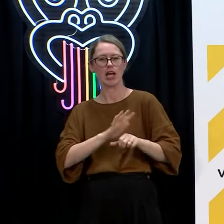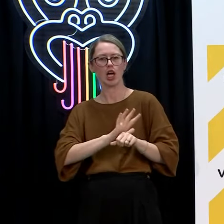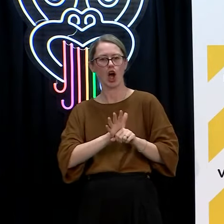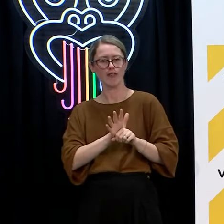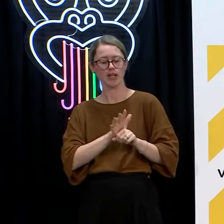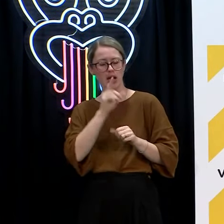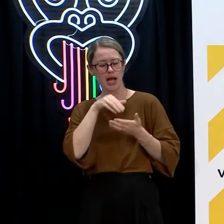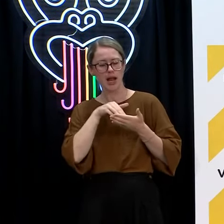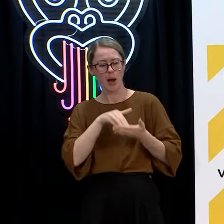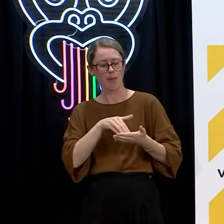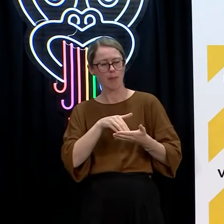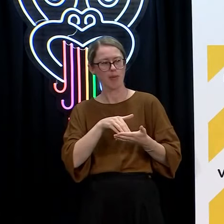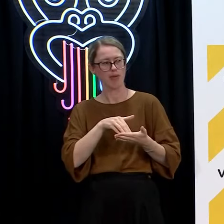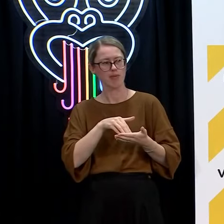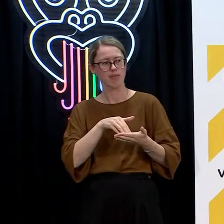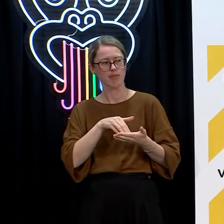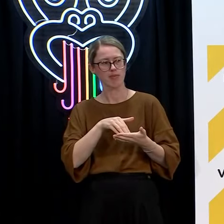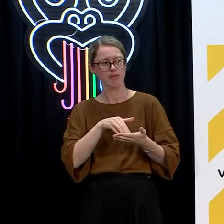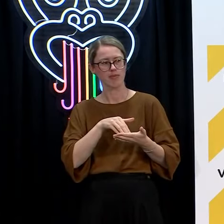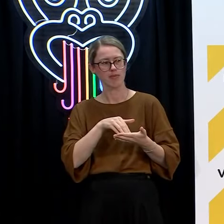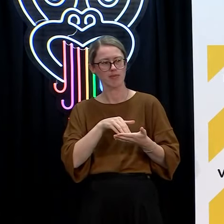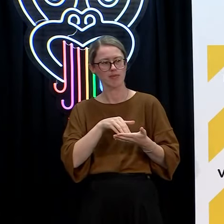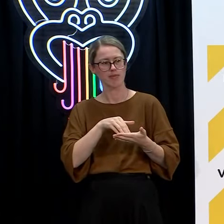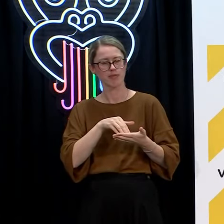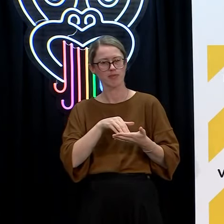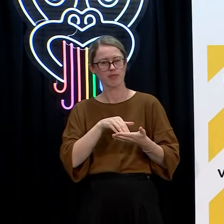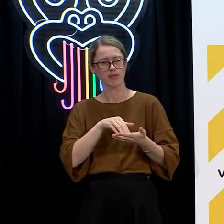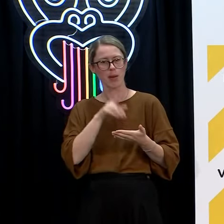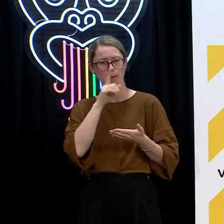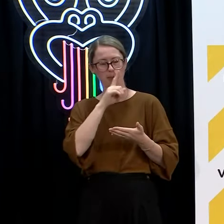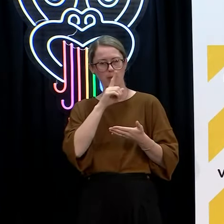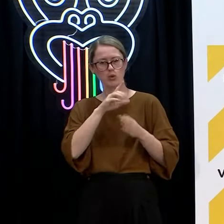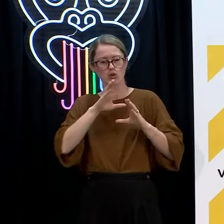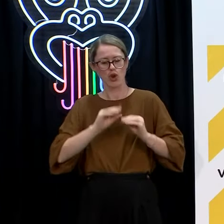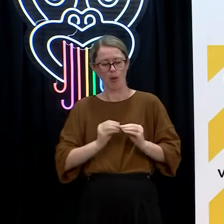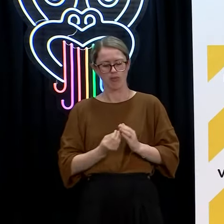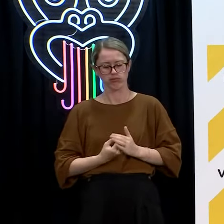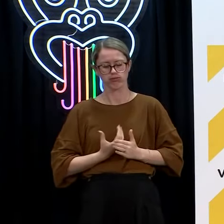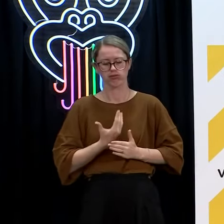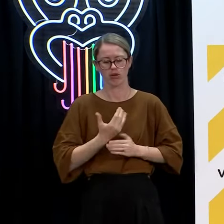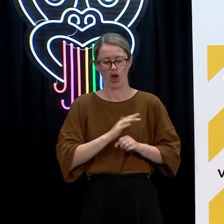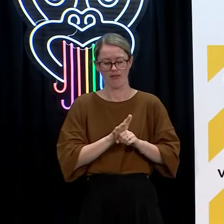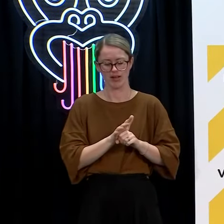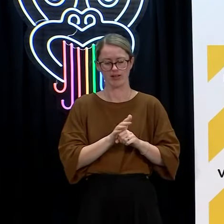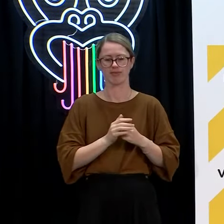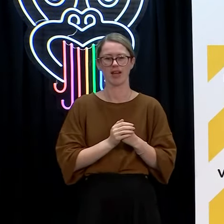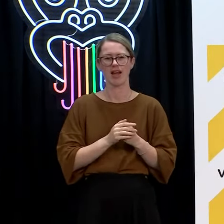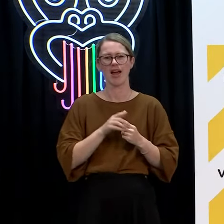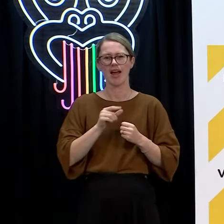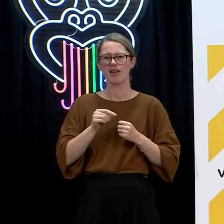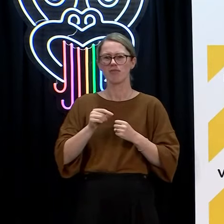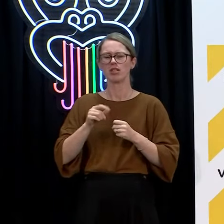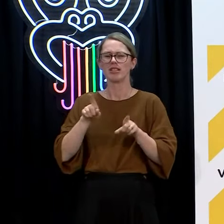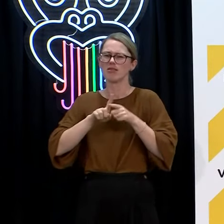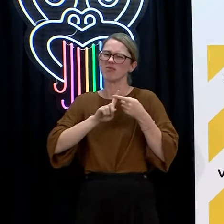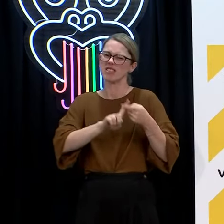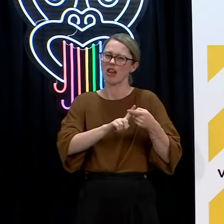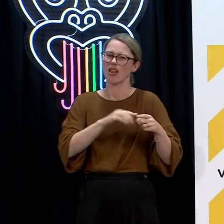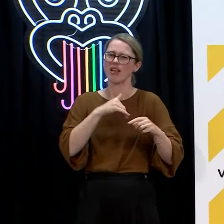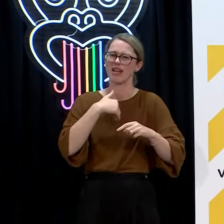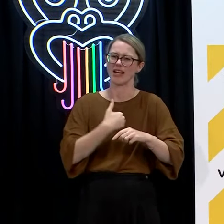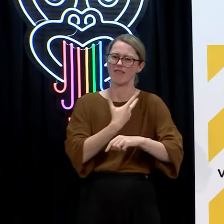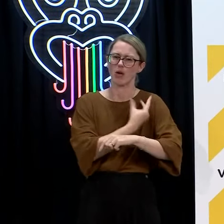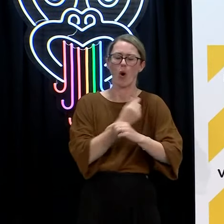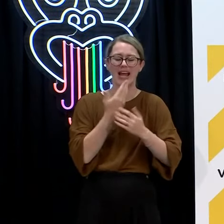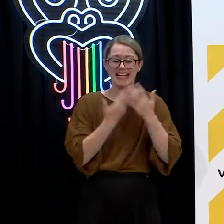COVID-19 and can help cases from developing. It complements rather than replaces vaccination, as all